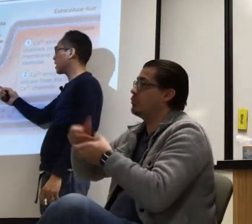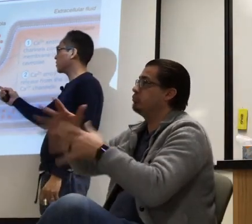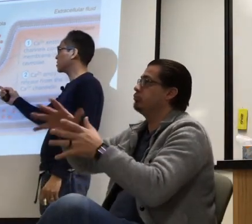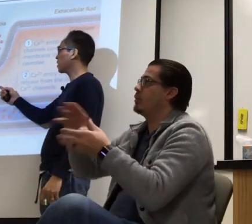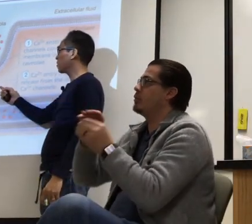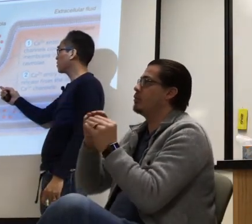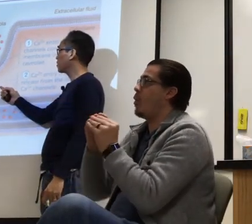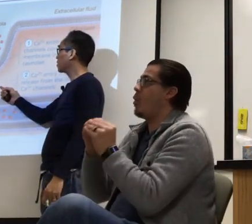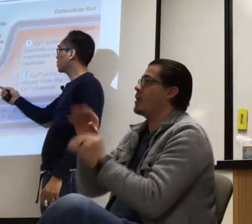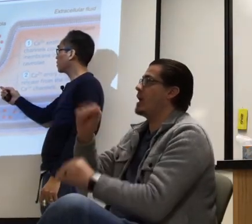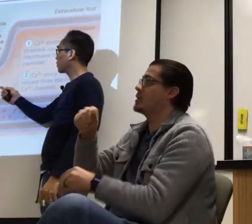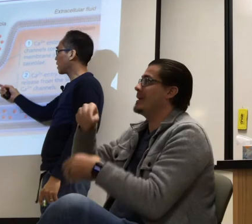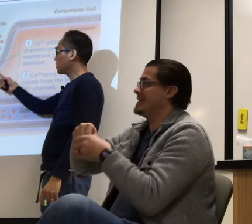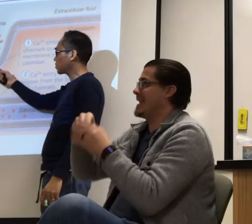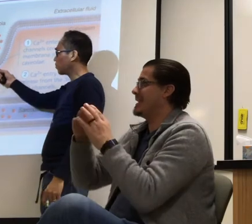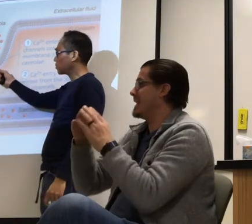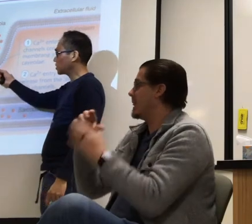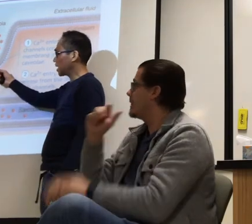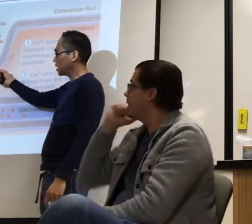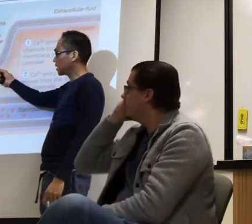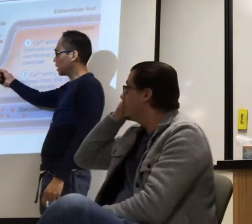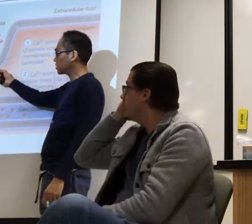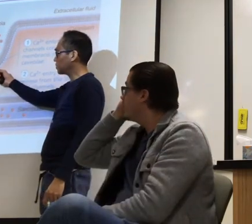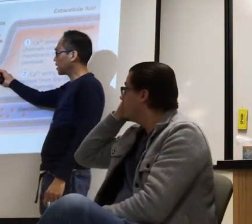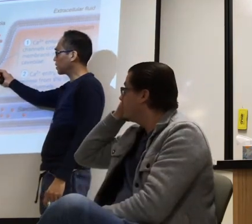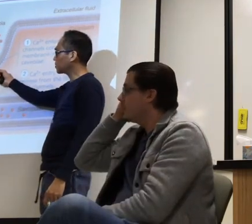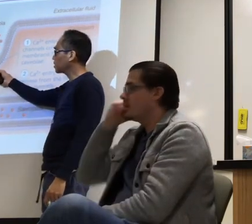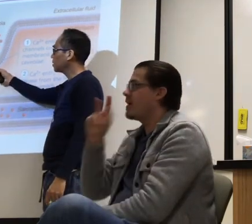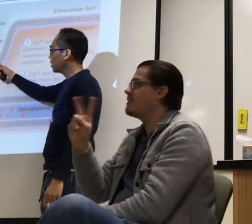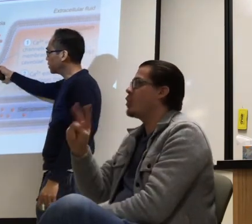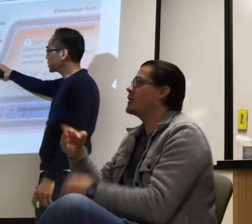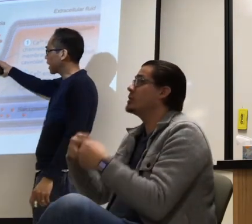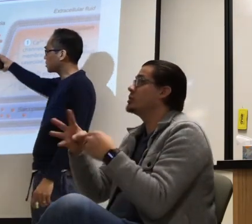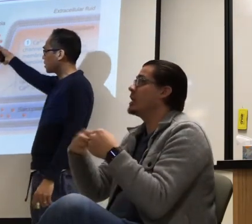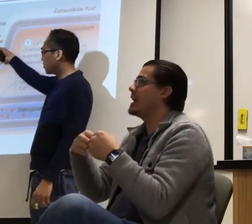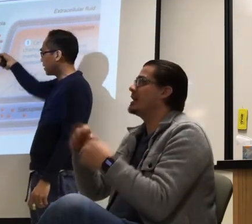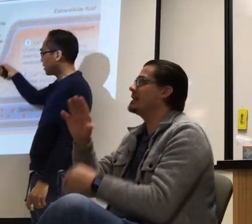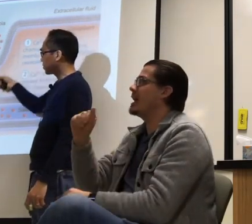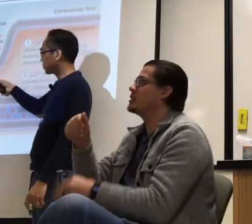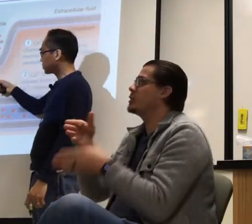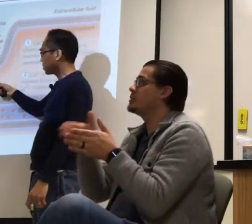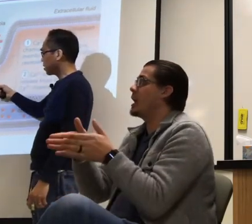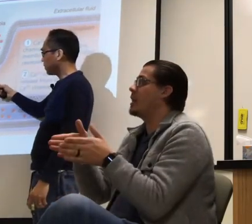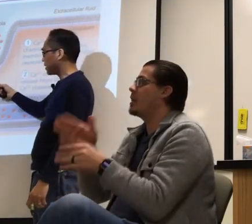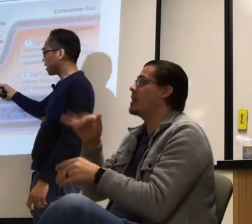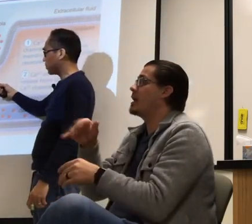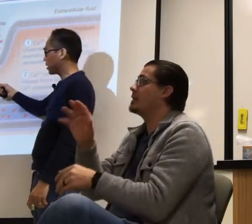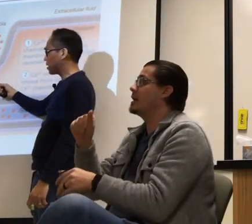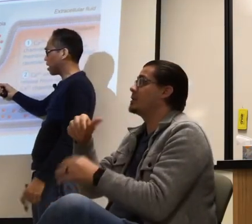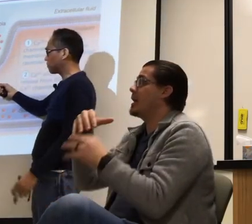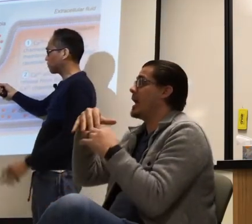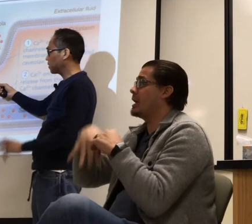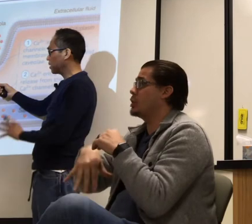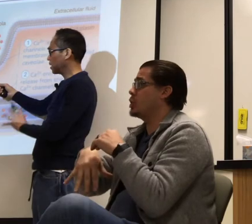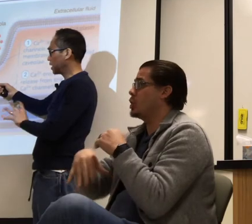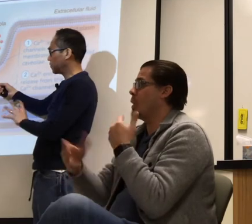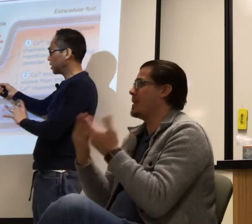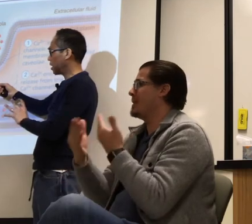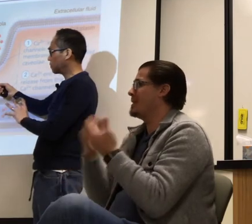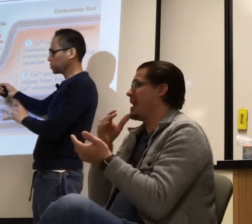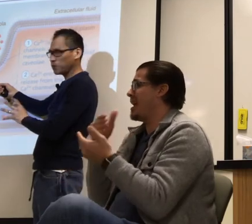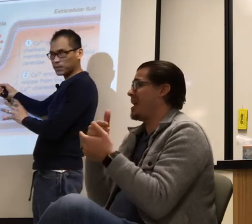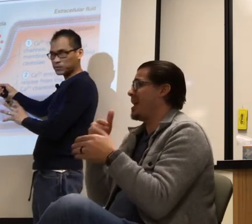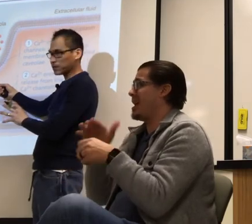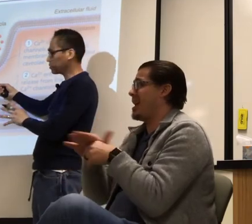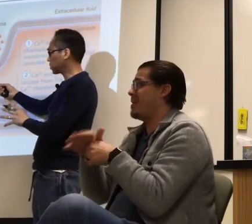calcium inside the cell. Okay, these are voltage-gated calcium channels. This calcium that enters may not be enough to get